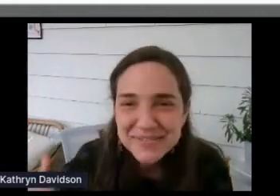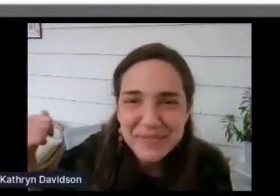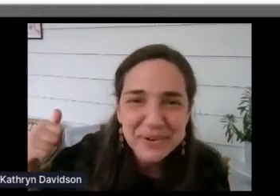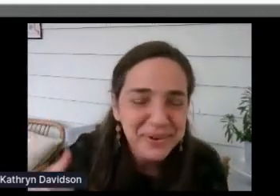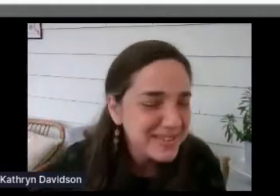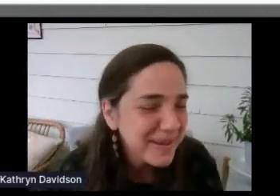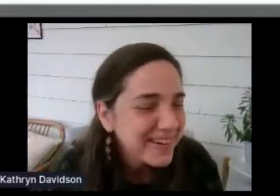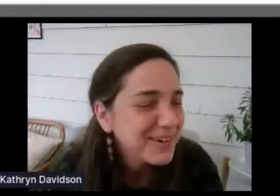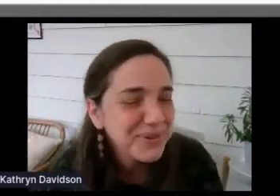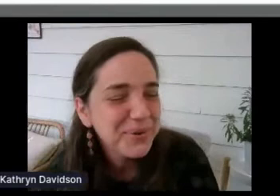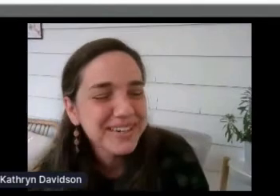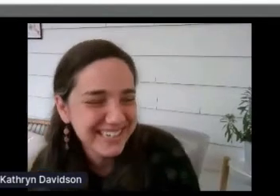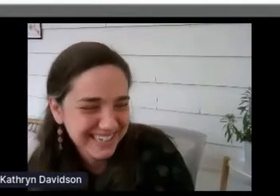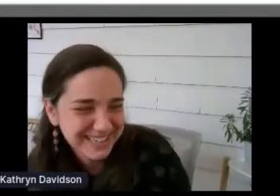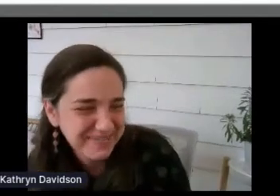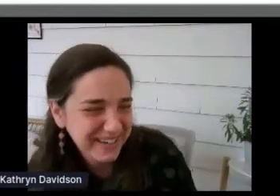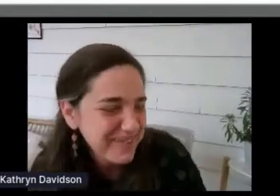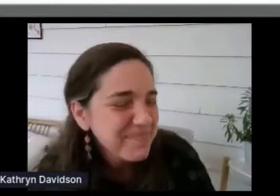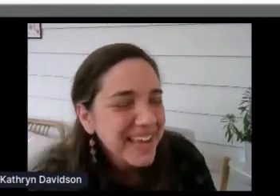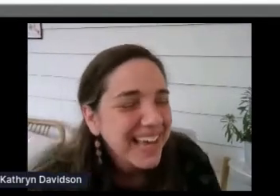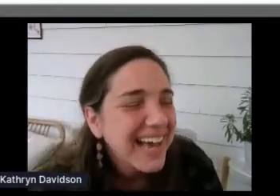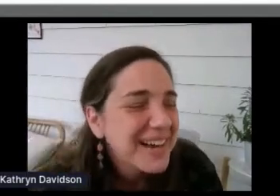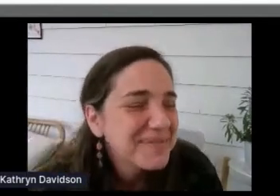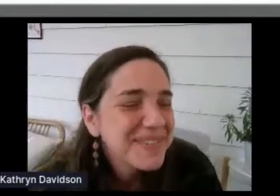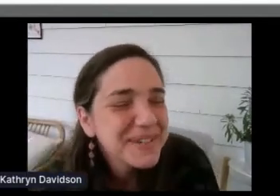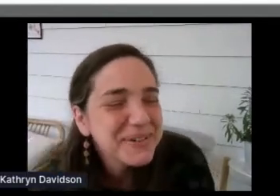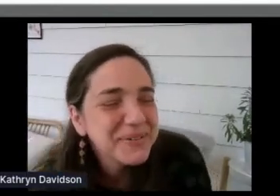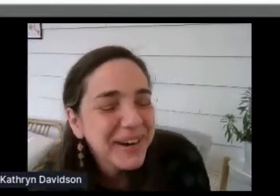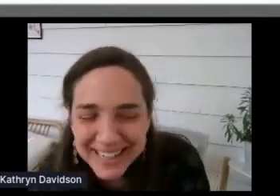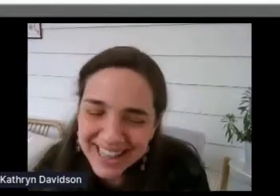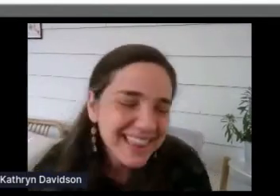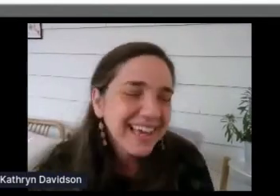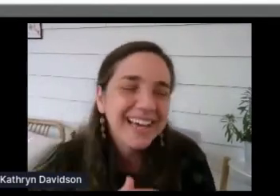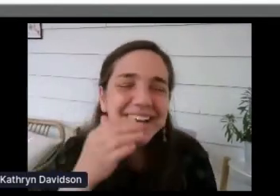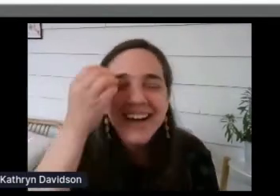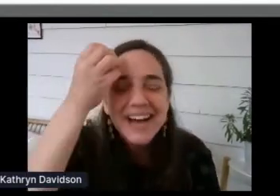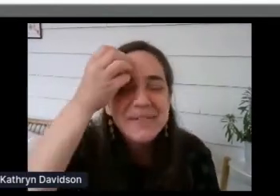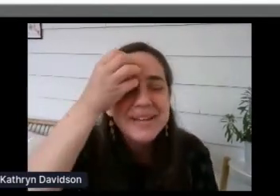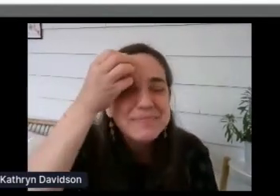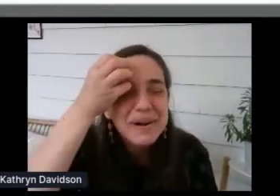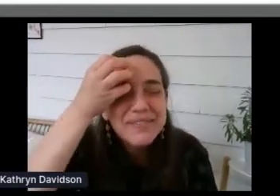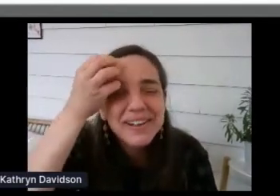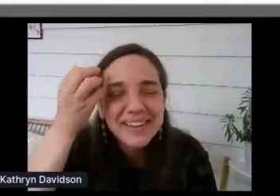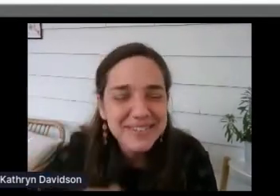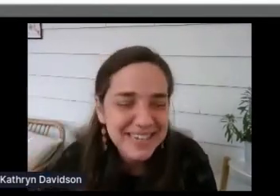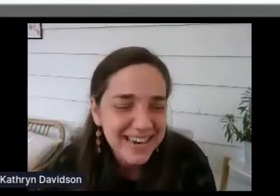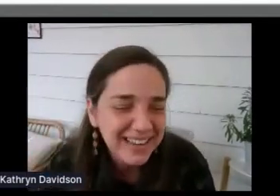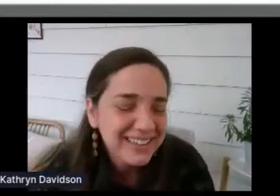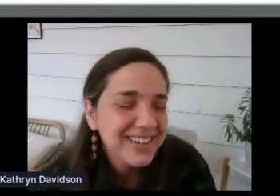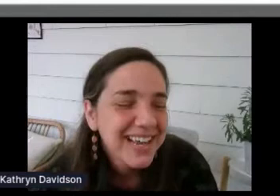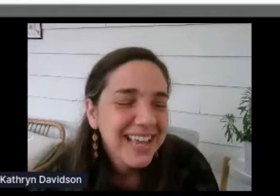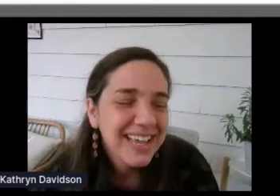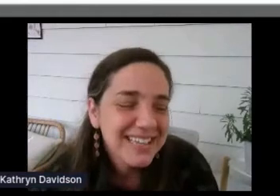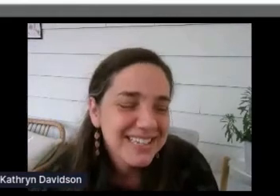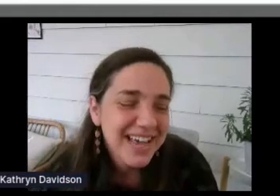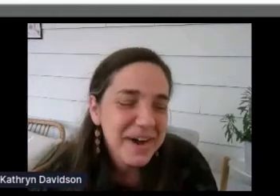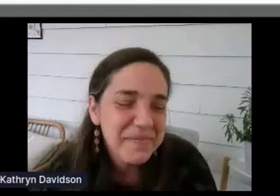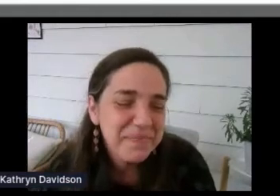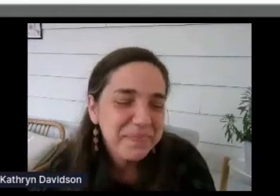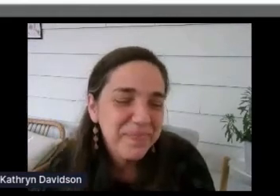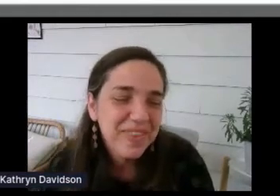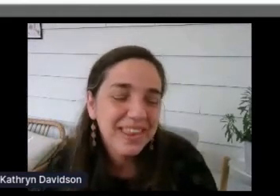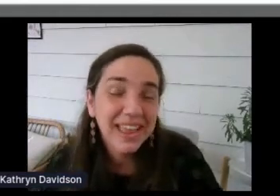Yeah, that's the 5-year-old who asked about the nostril question a little bit ago. So right, what is part of our linguistic knowledge